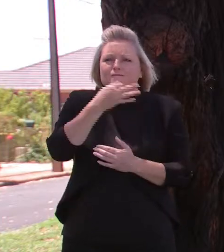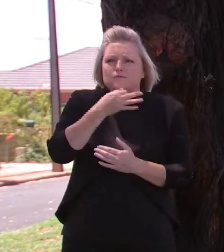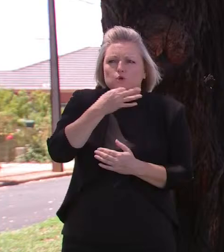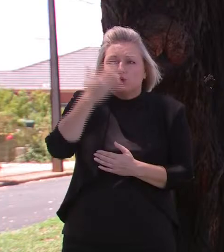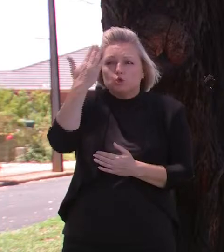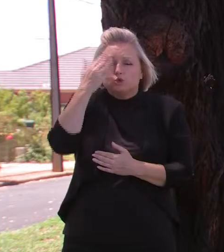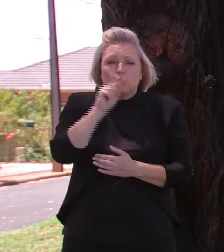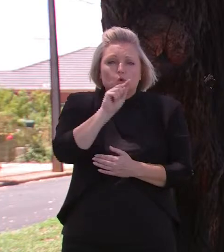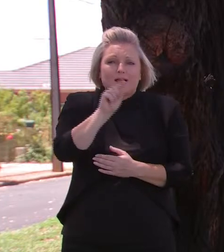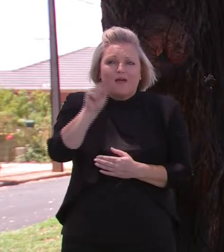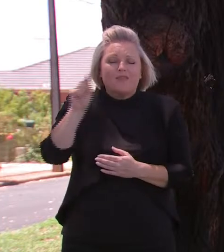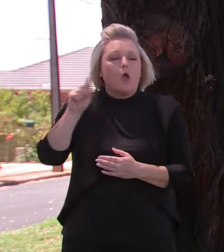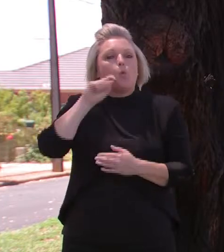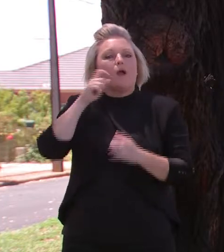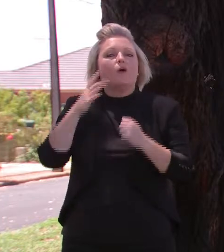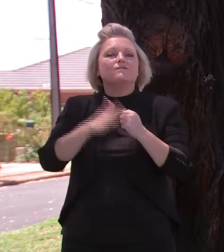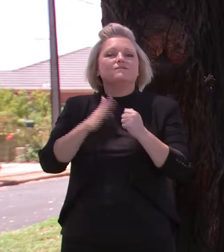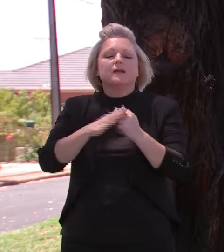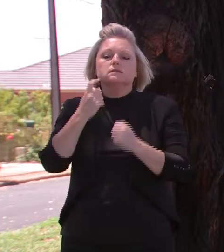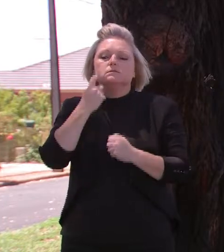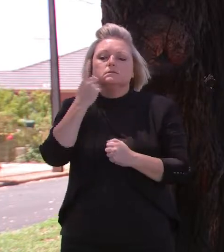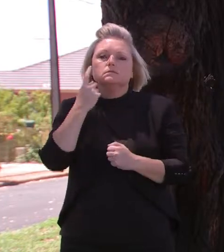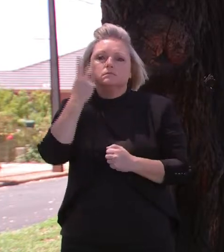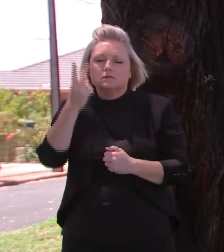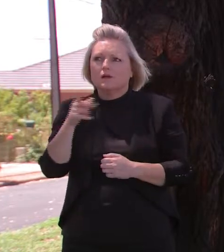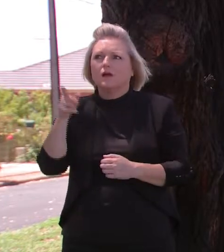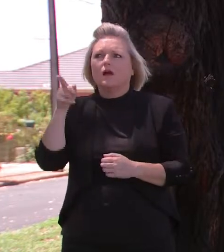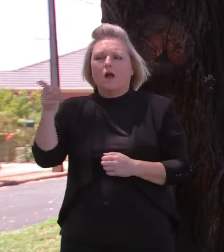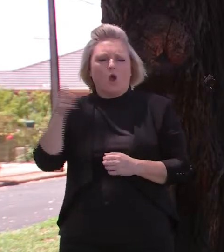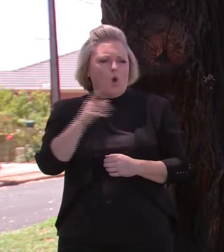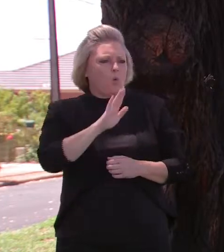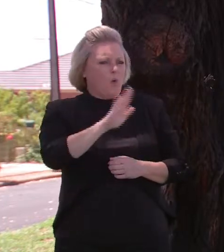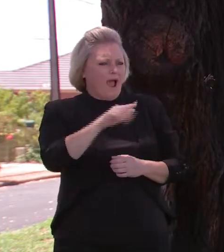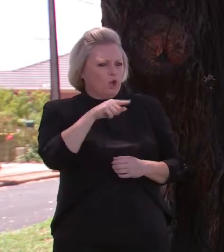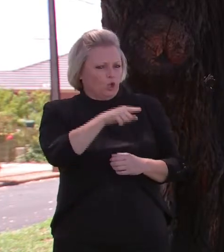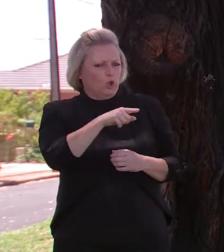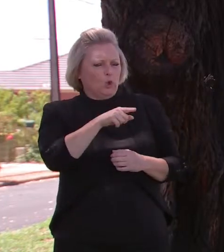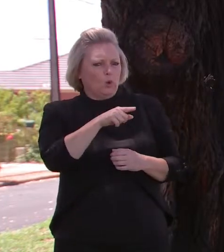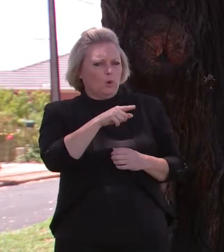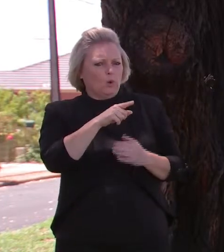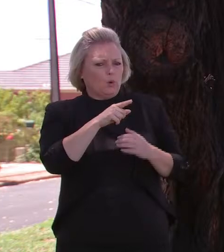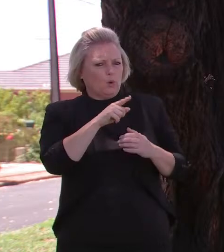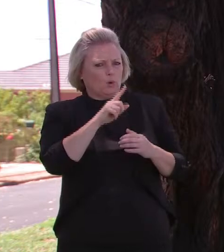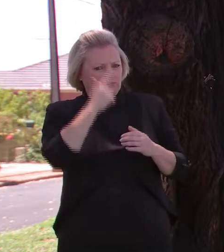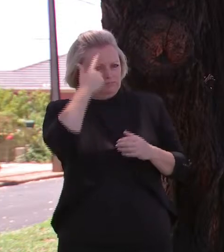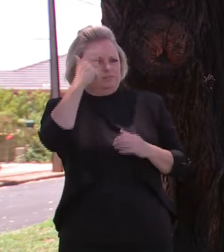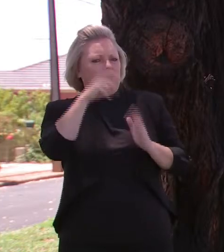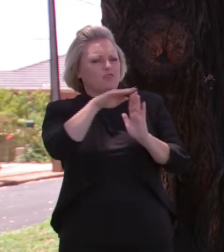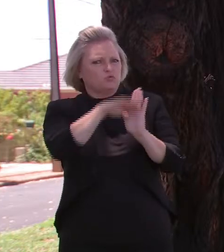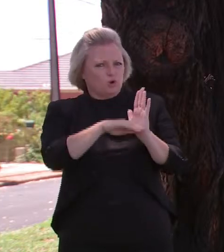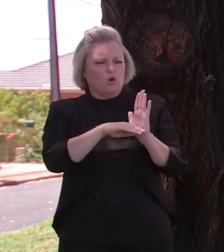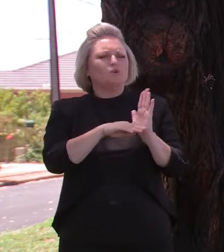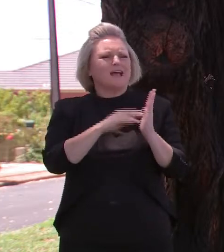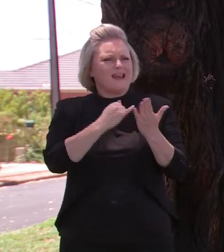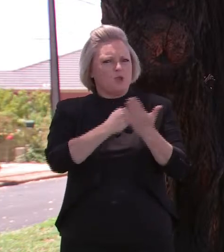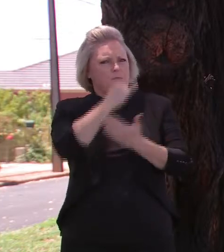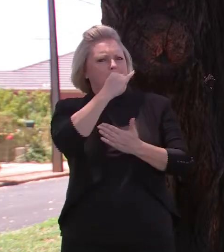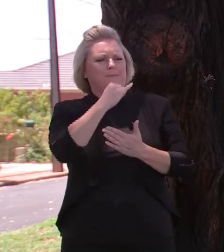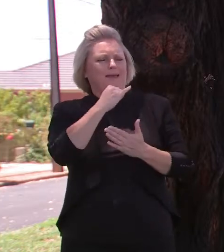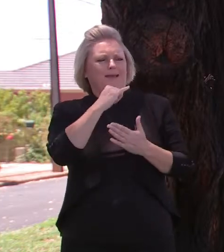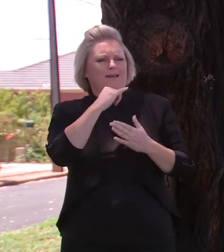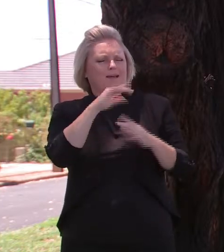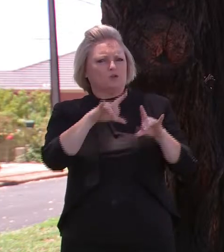the numbers there will be rectified in the coming days. You've introduced these rules and you're blaming the Commonwealth. I'm not blaming, I've said what I've got to say on this topic, sorry. How